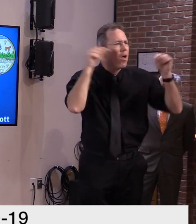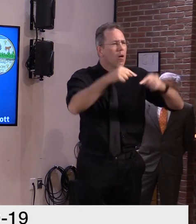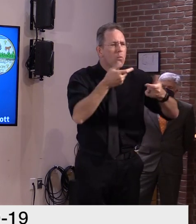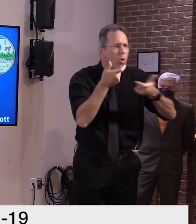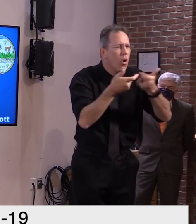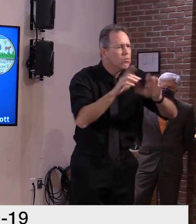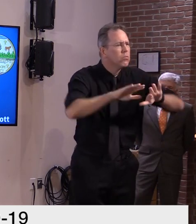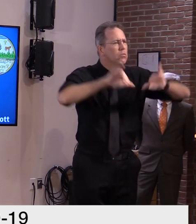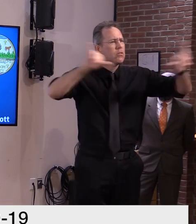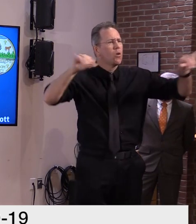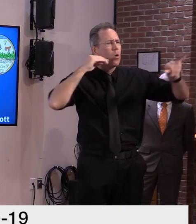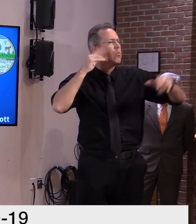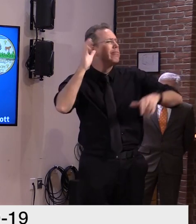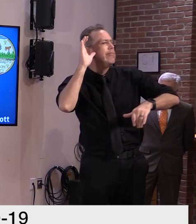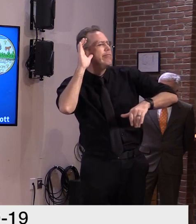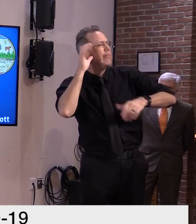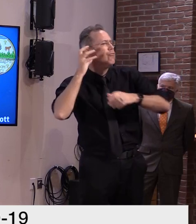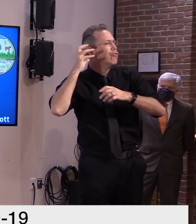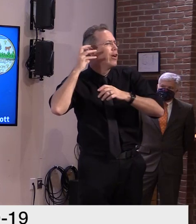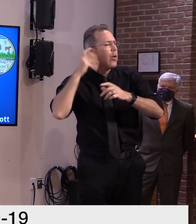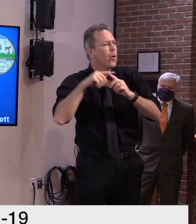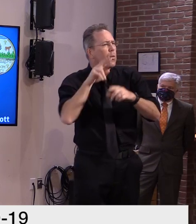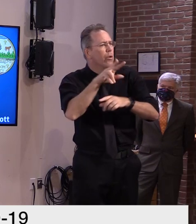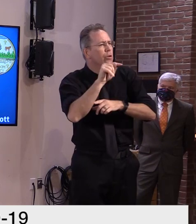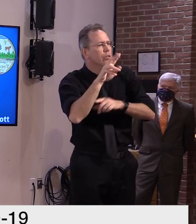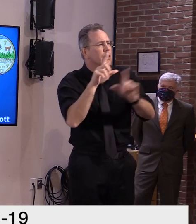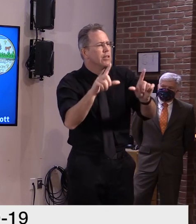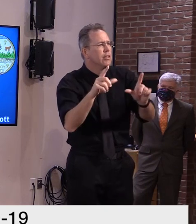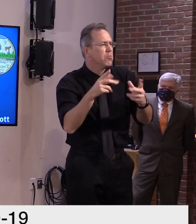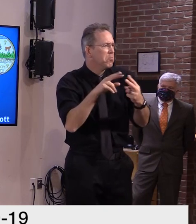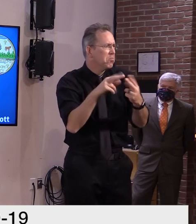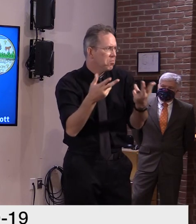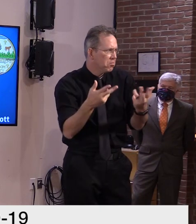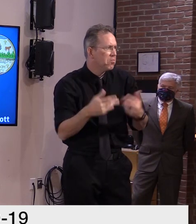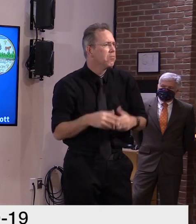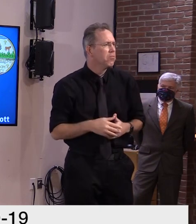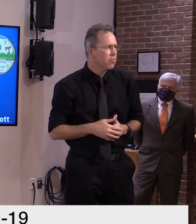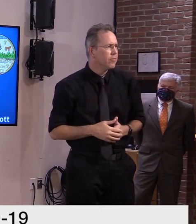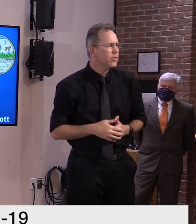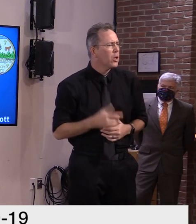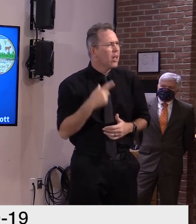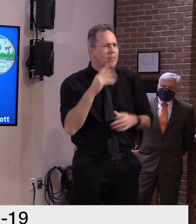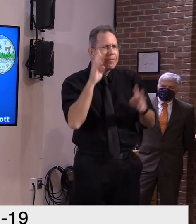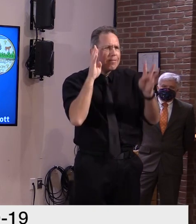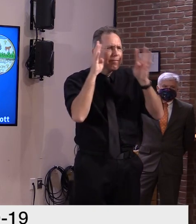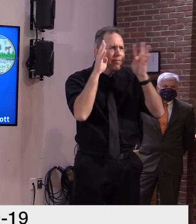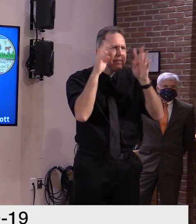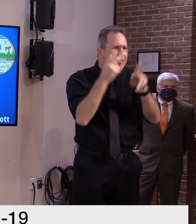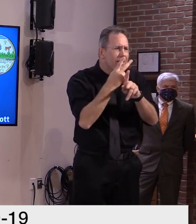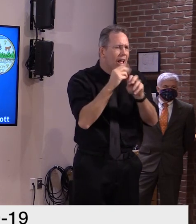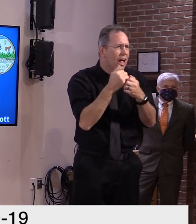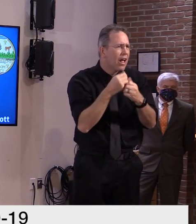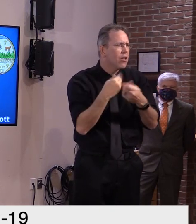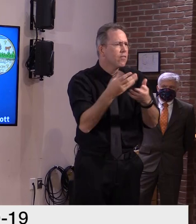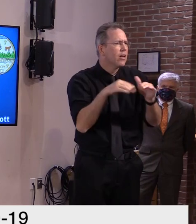games. And we're looking right now at ways we might be able to bolster and further support that sort of